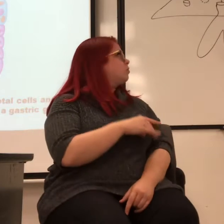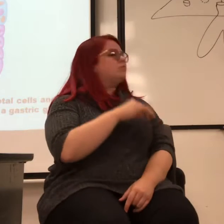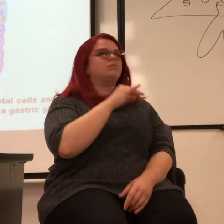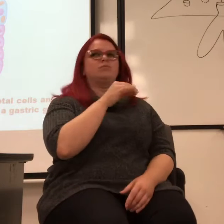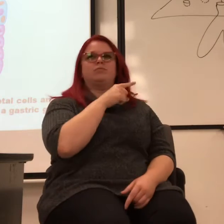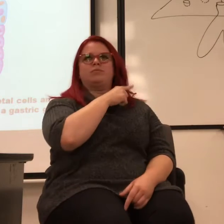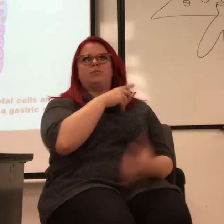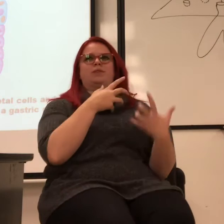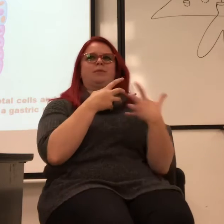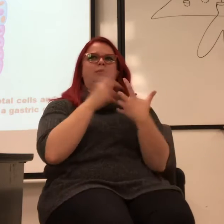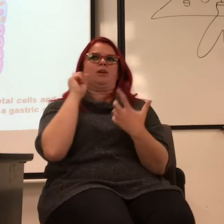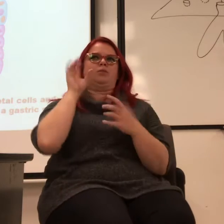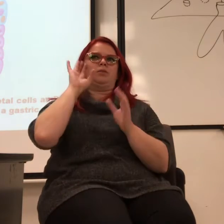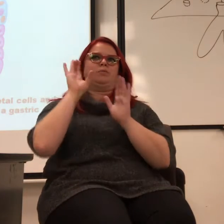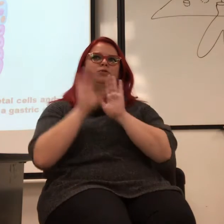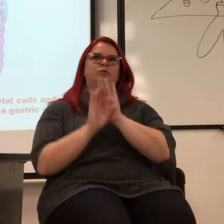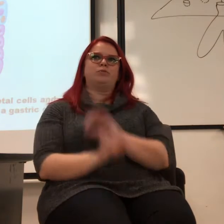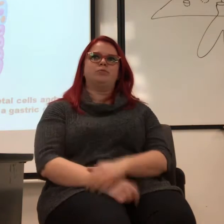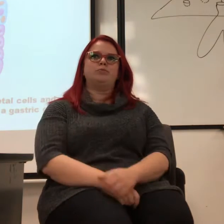there.